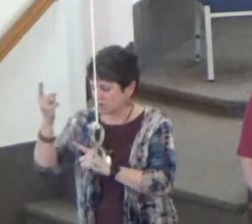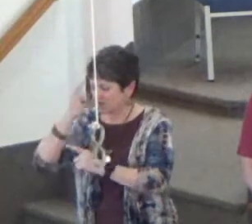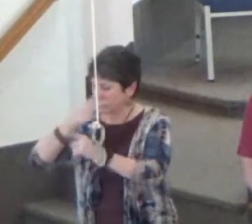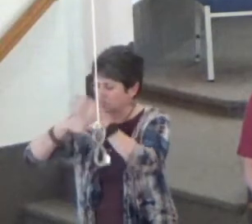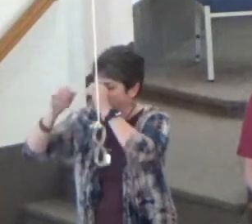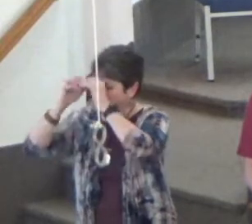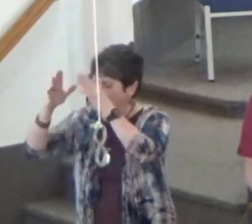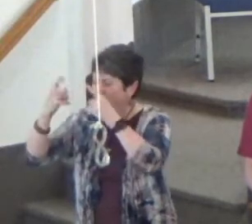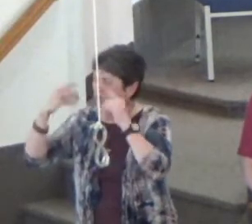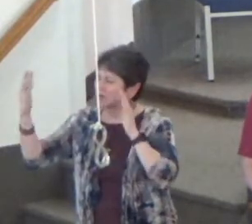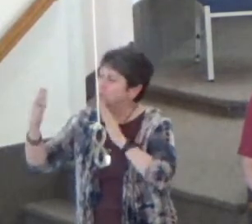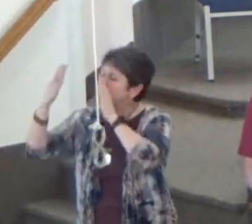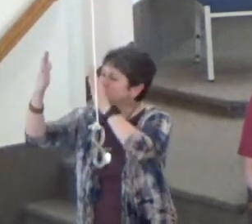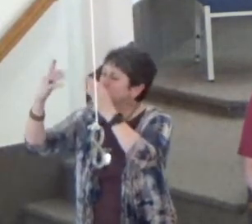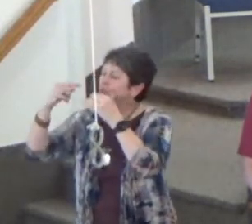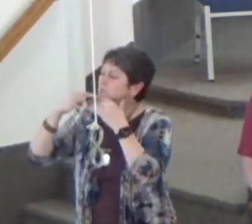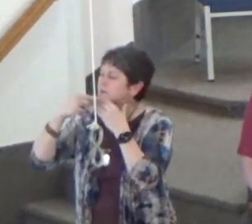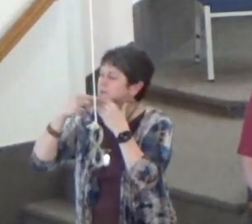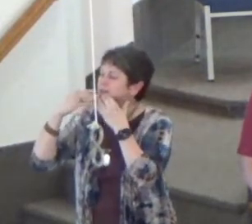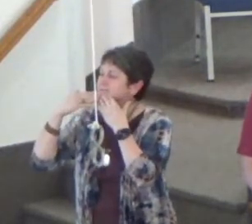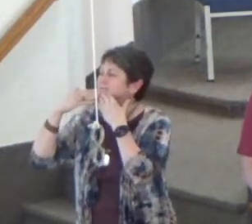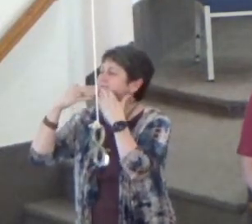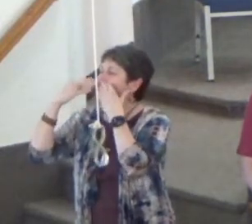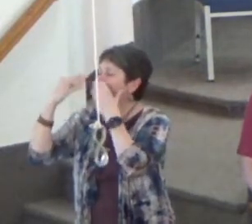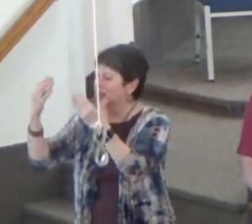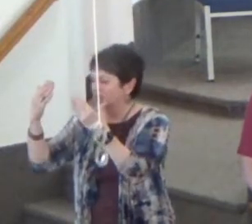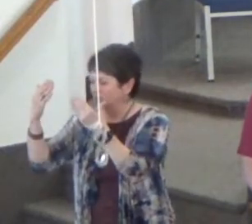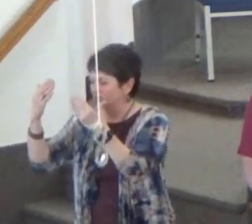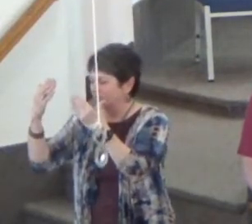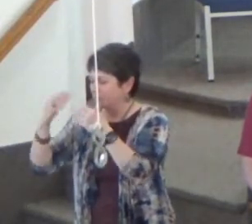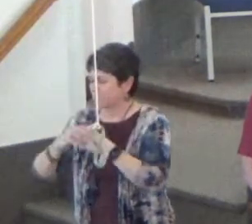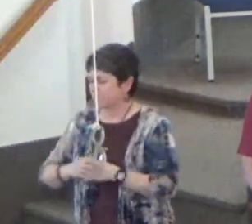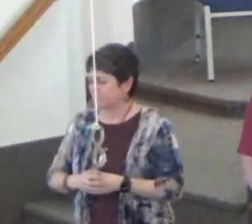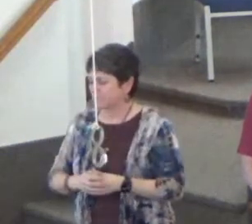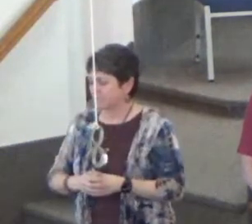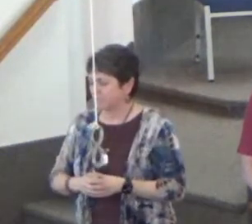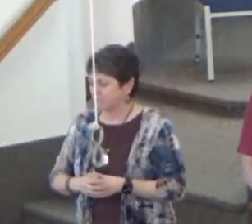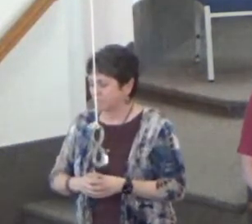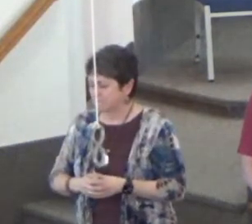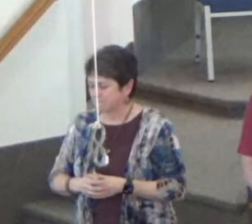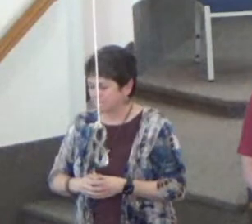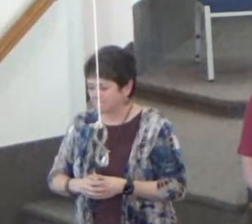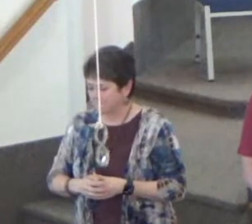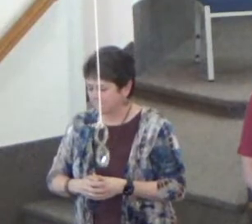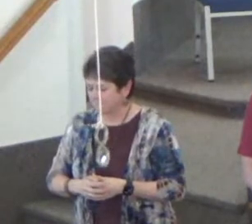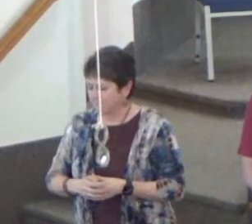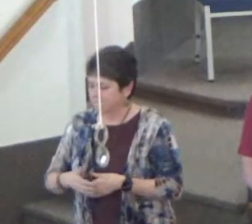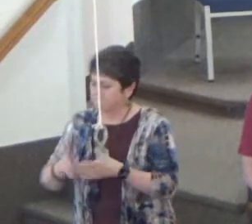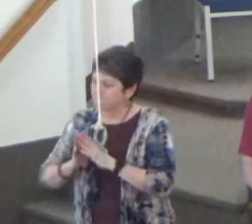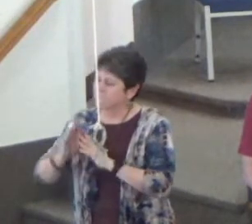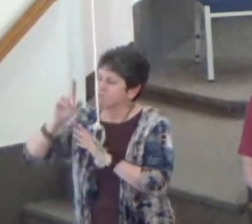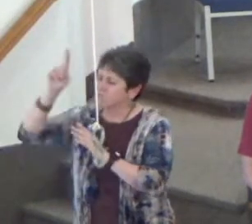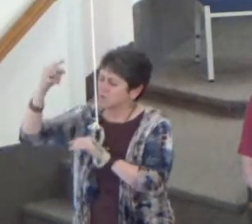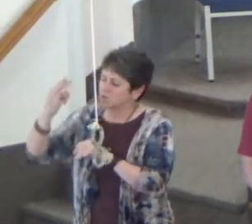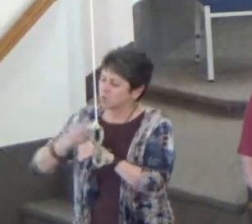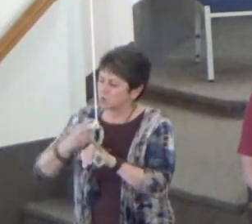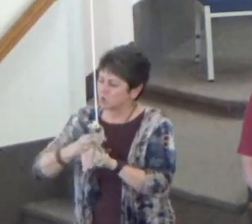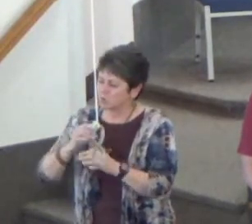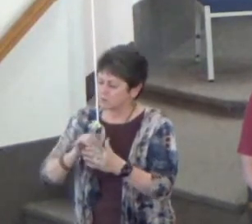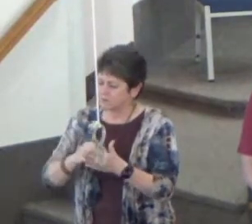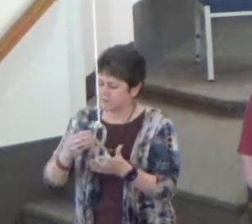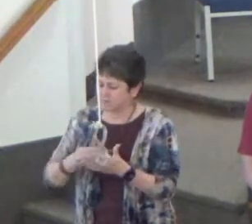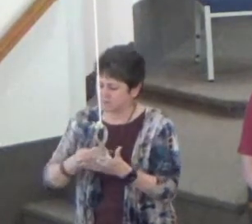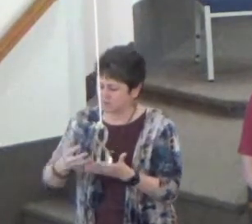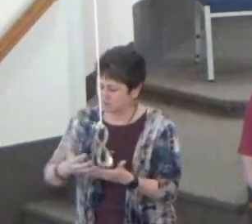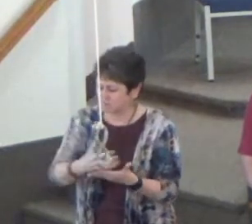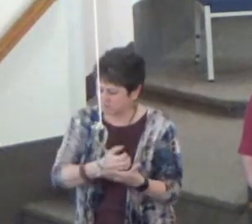come before you now, and we just want to say thank you. And we ask that you will use this as